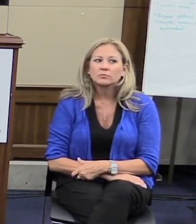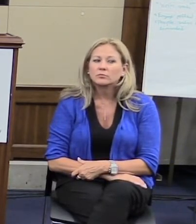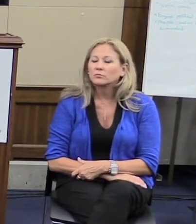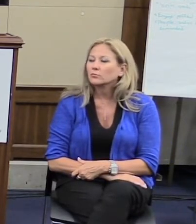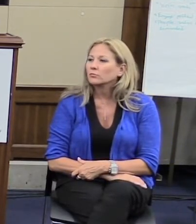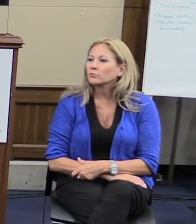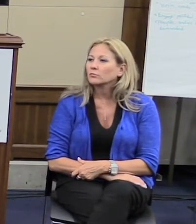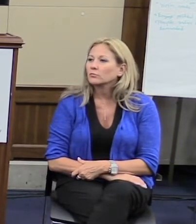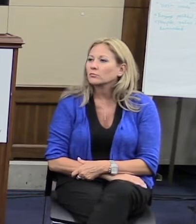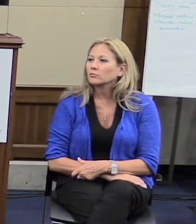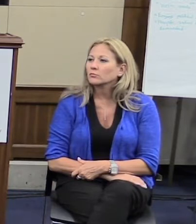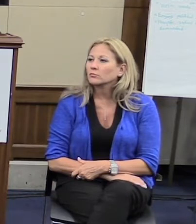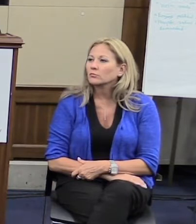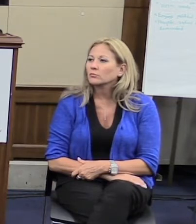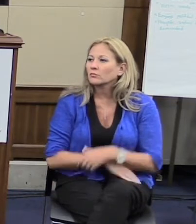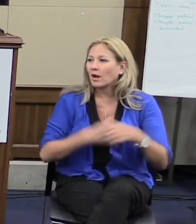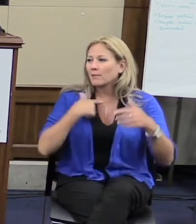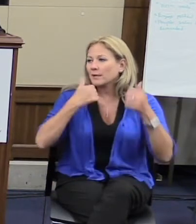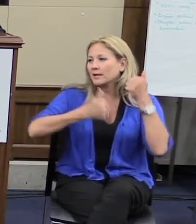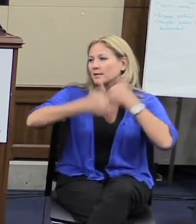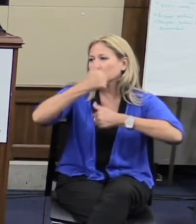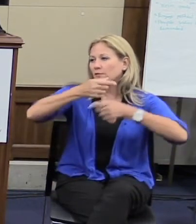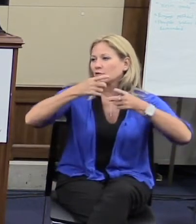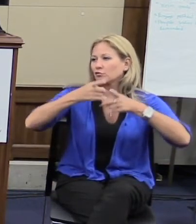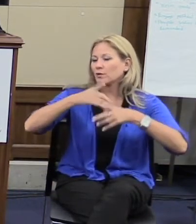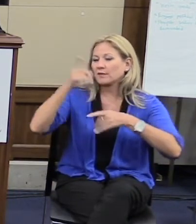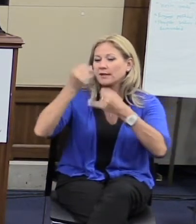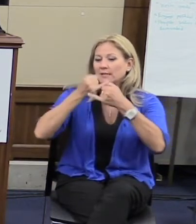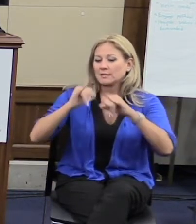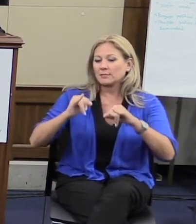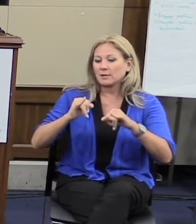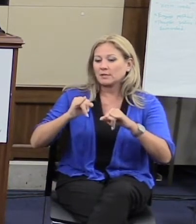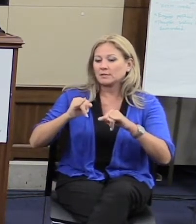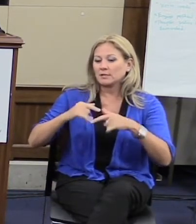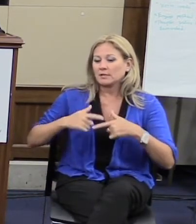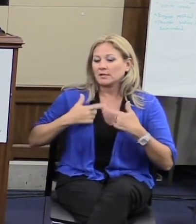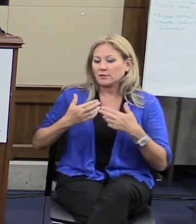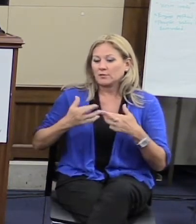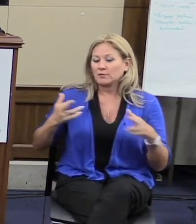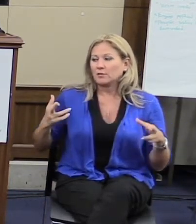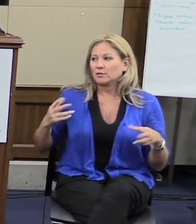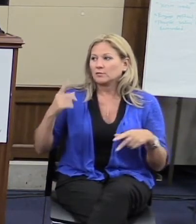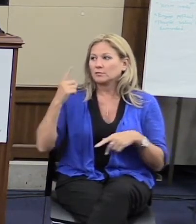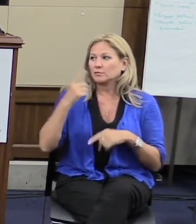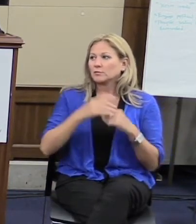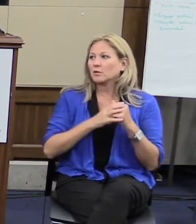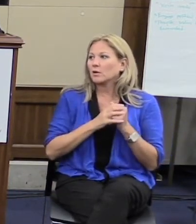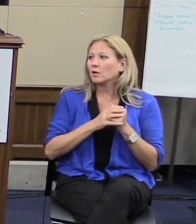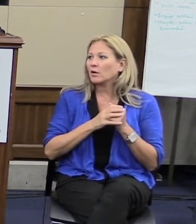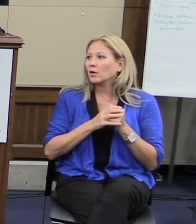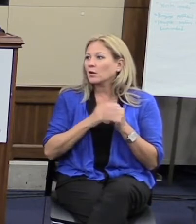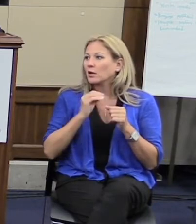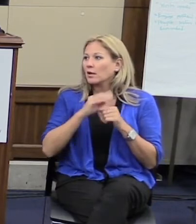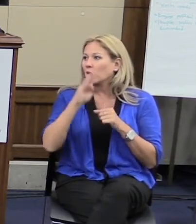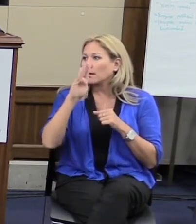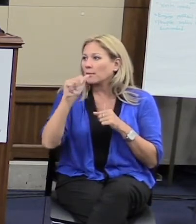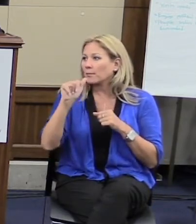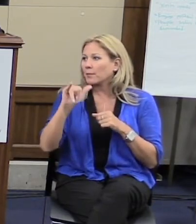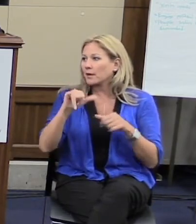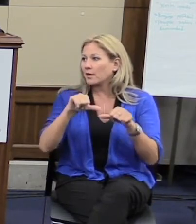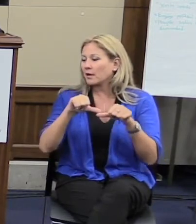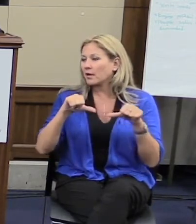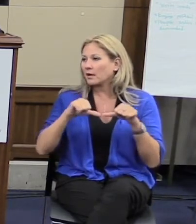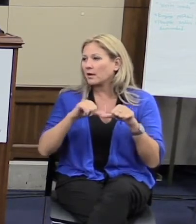So I'm an executive director over at the Independent Living Resources of Solano in Contra Costa County. That's in the Bay Area